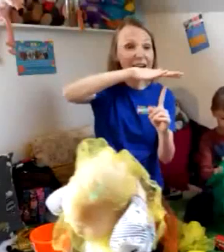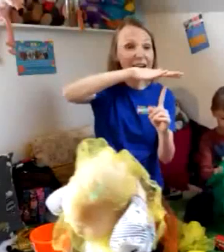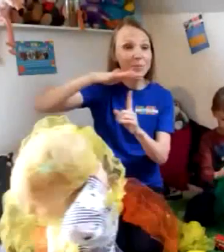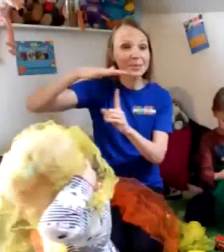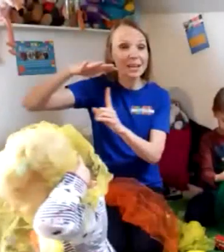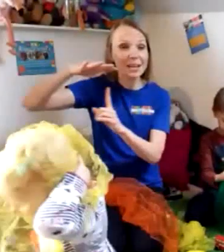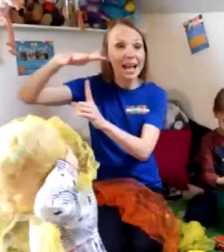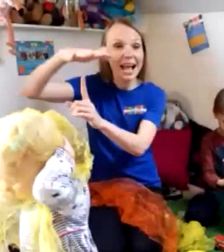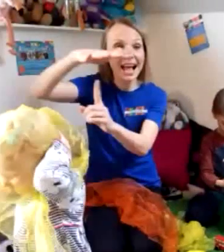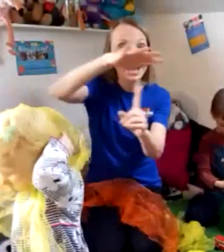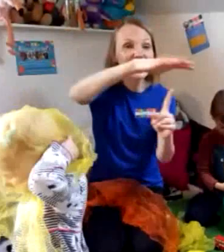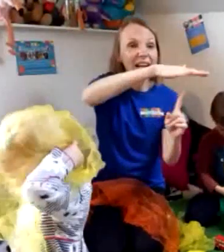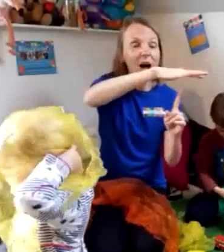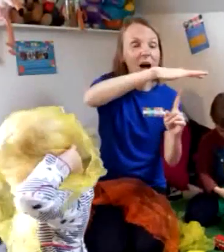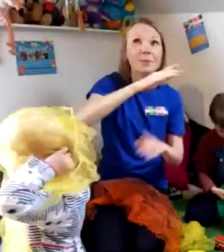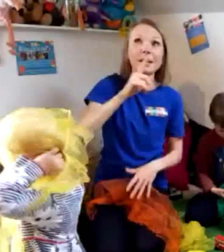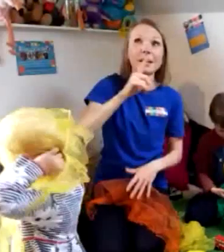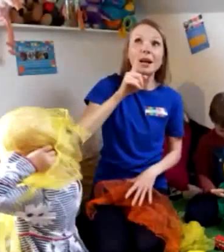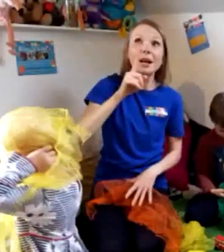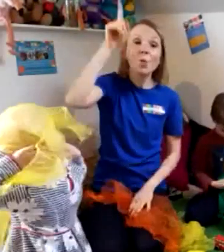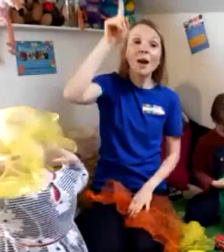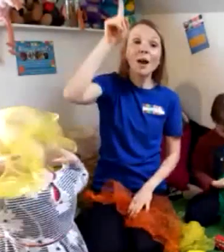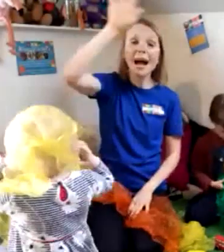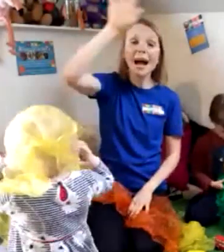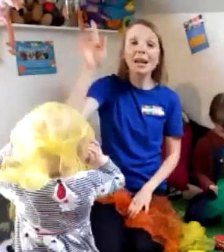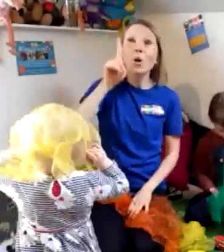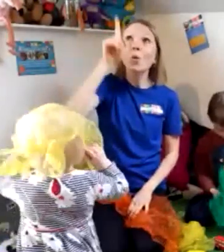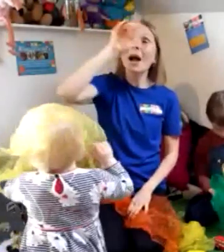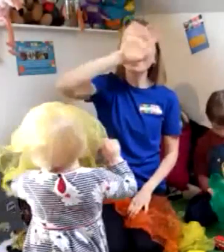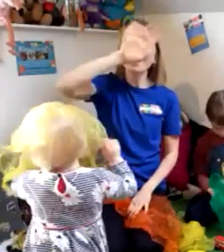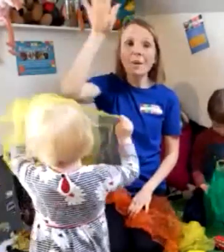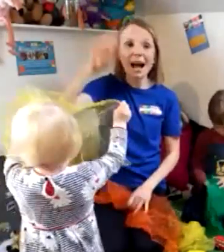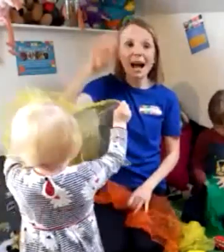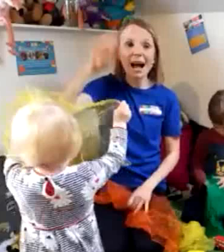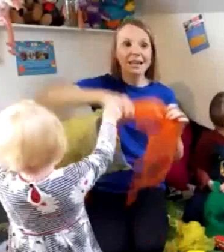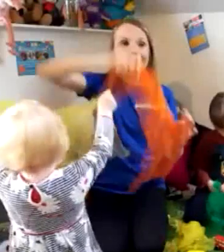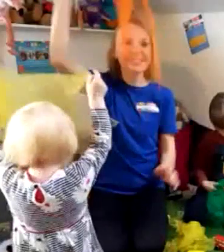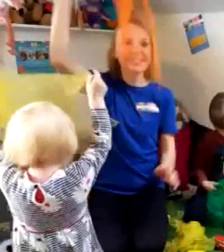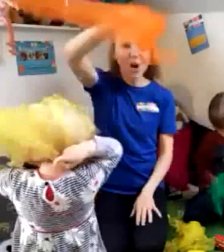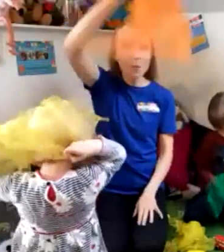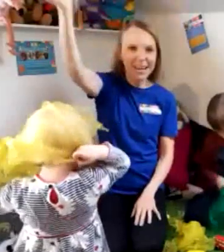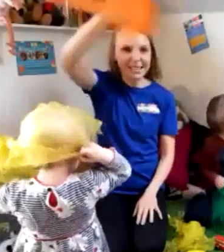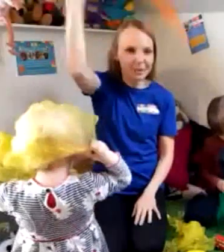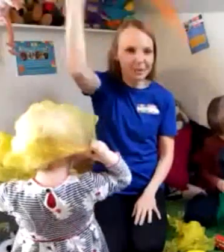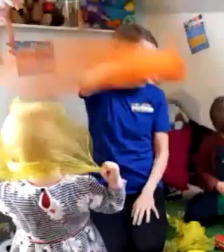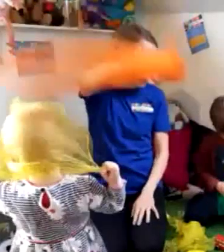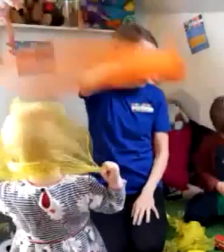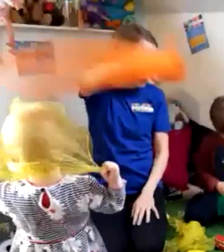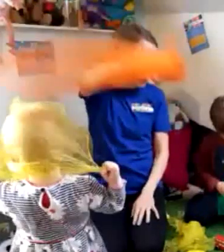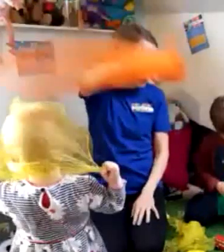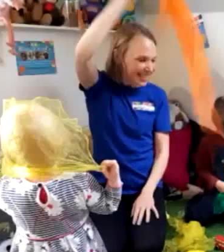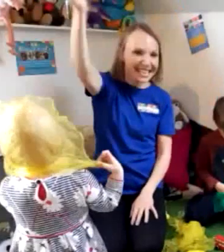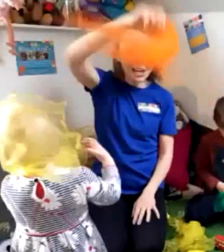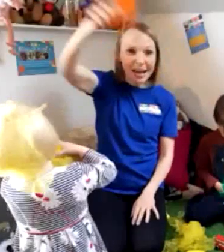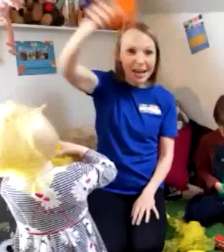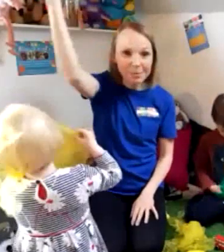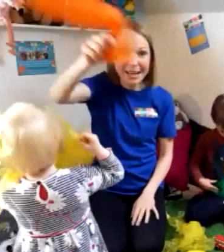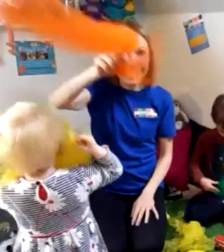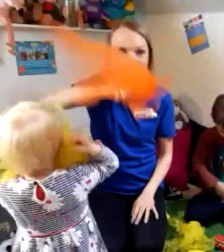helicopter, helicopter, way up high, way up high. See your blades are spinning. See your blades are spinning